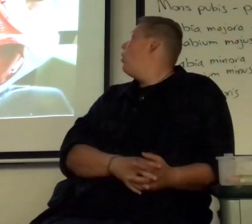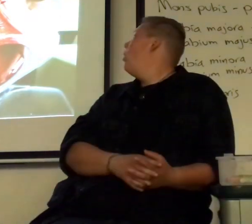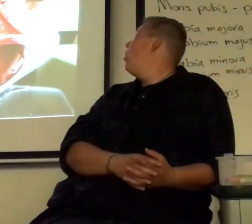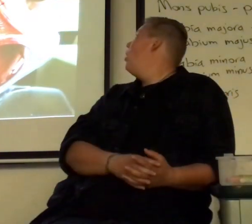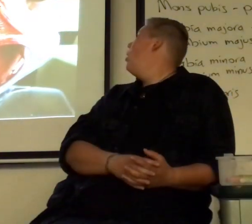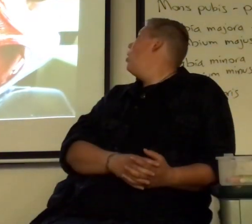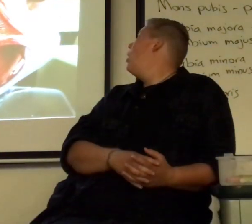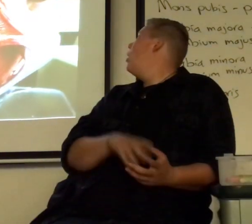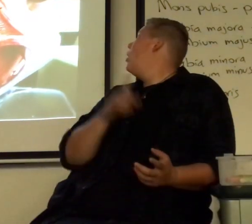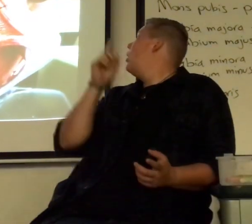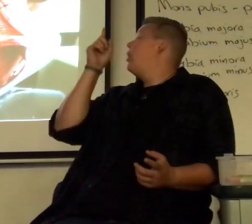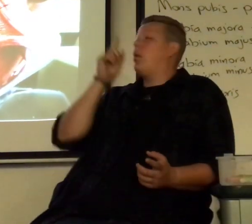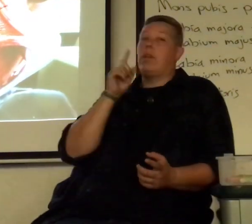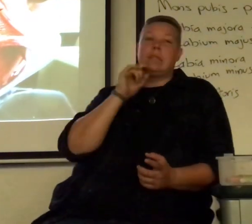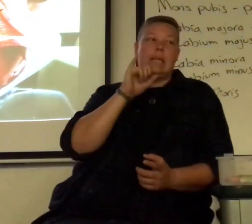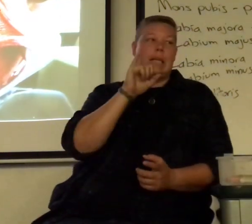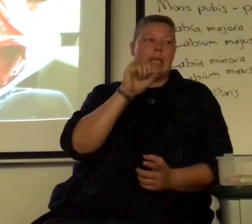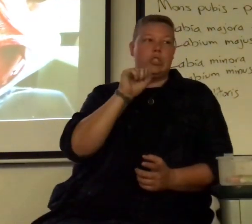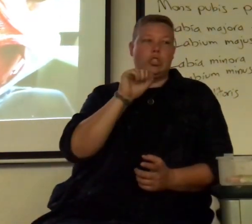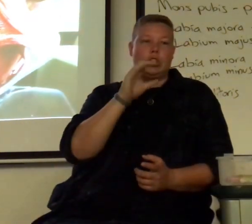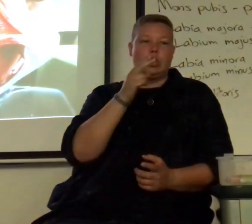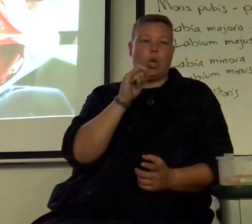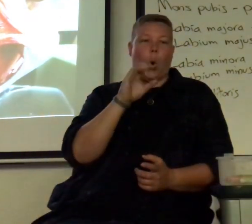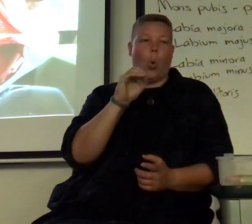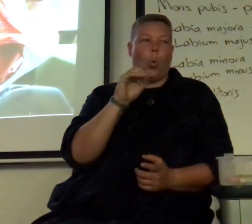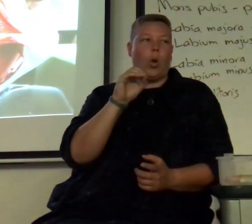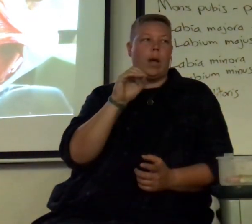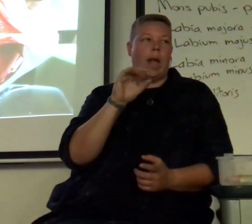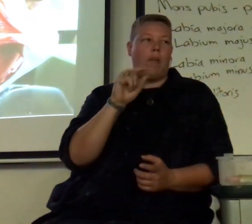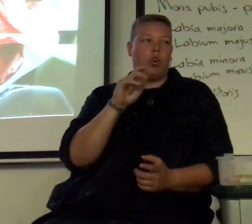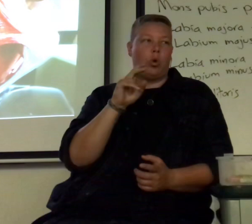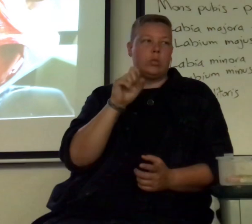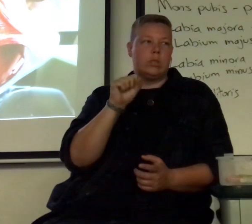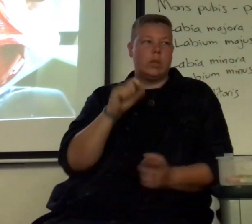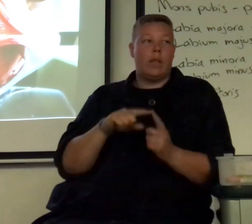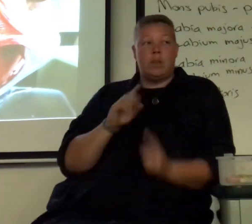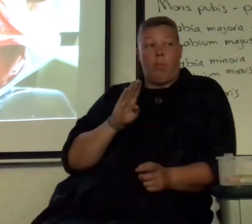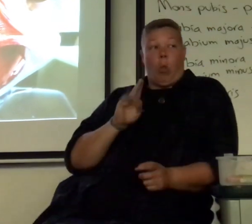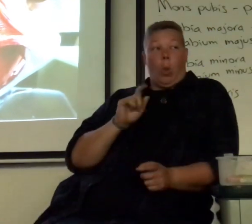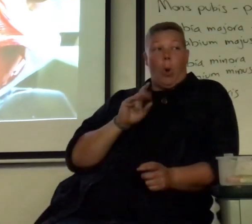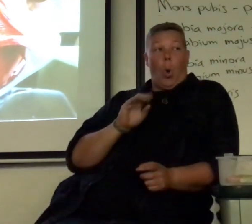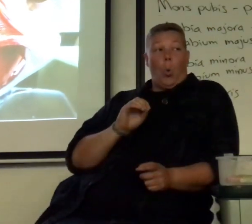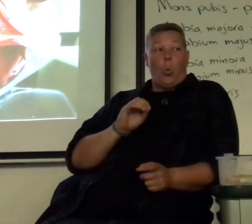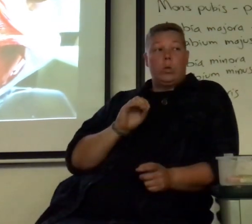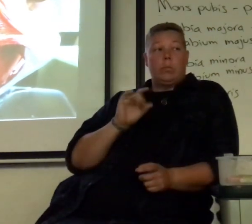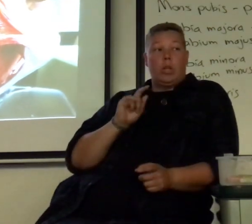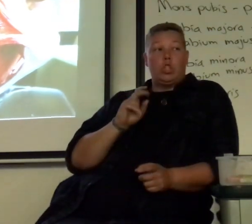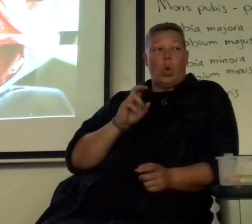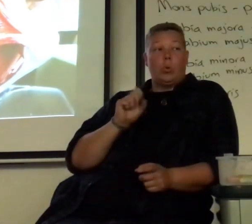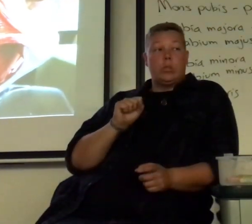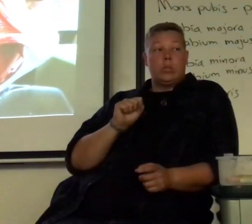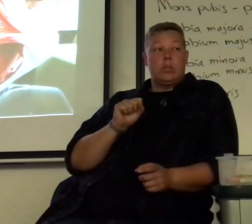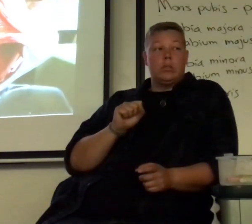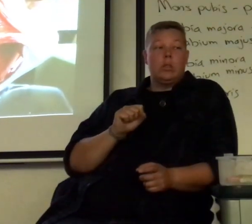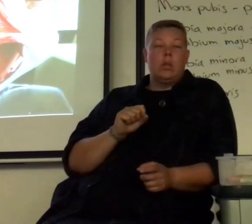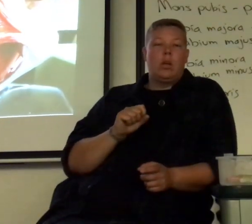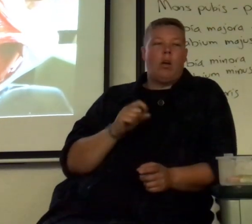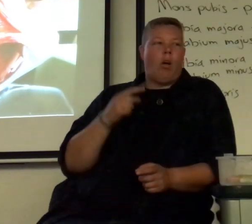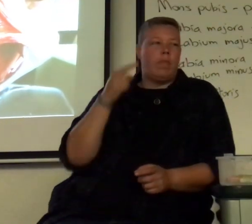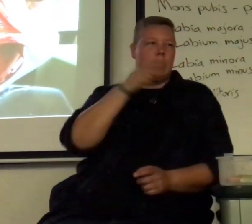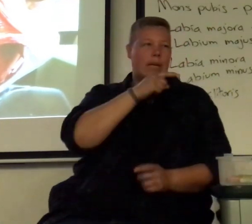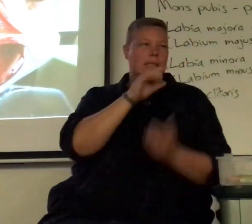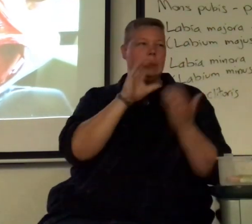of ischiocavernosus. That's bulbal spongiosis right there. Okay. On this side, it's